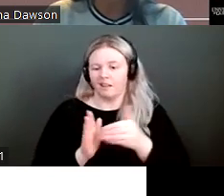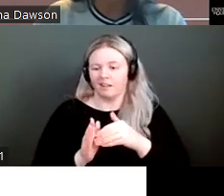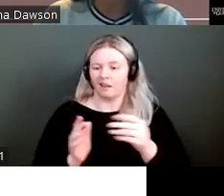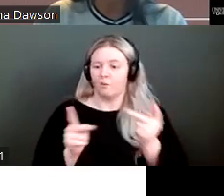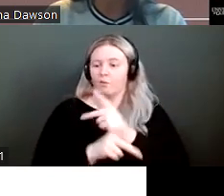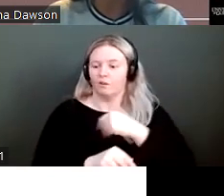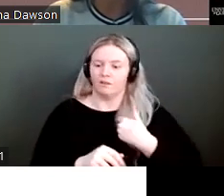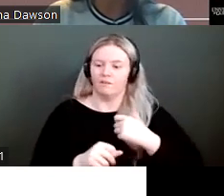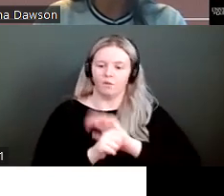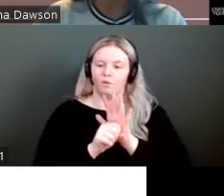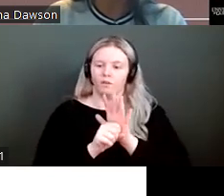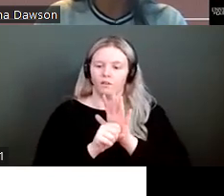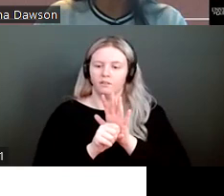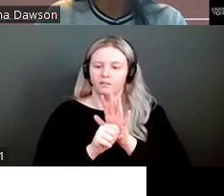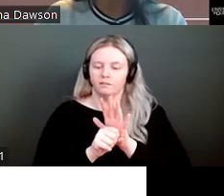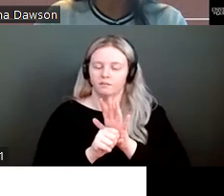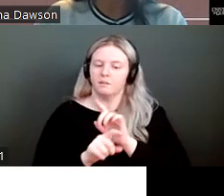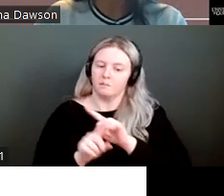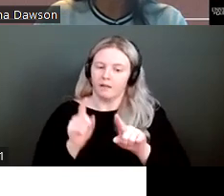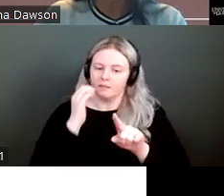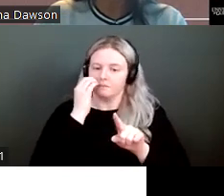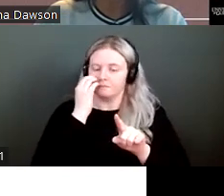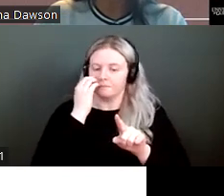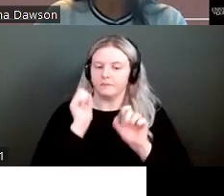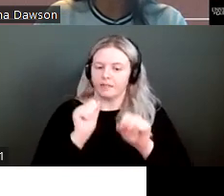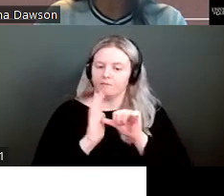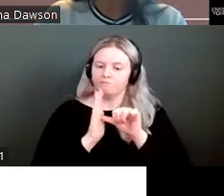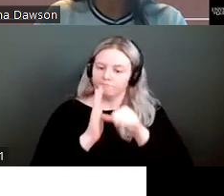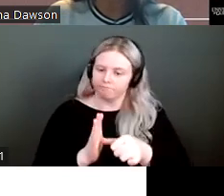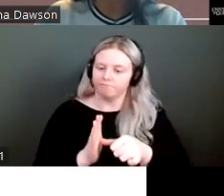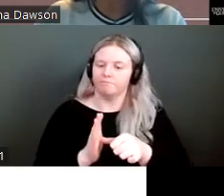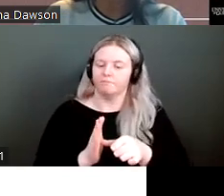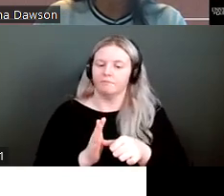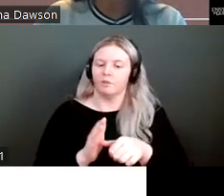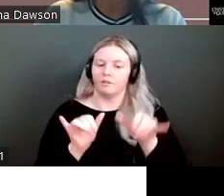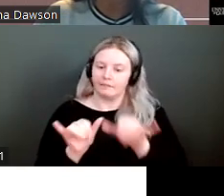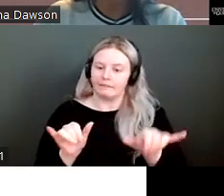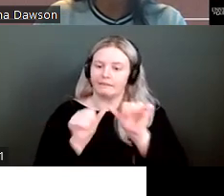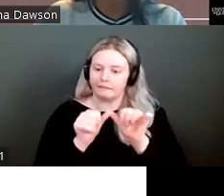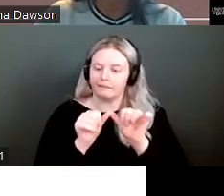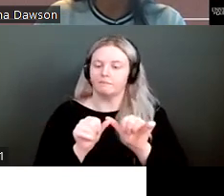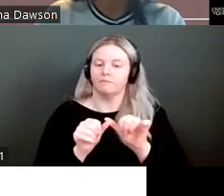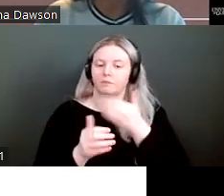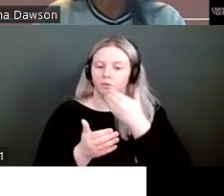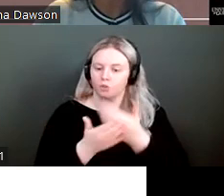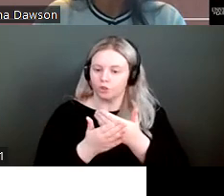reality can be changed with more emphasis on consistent and quality education and